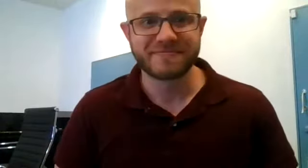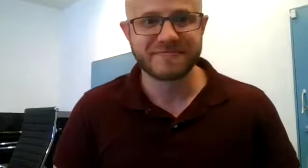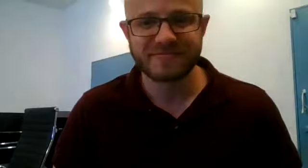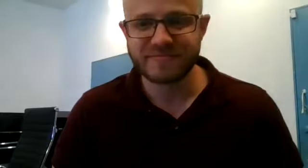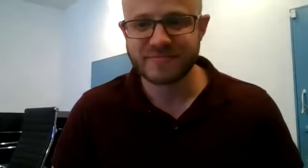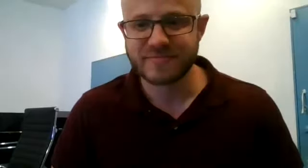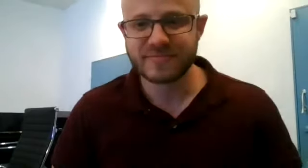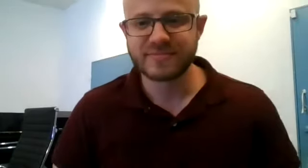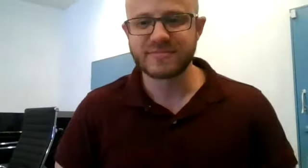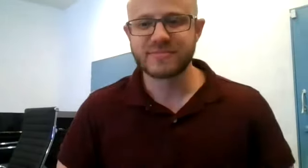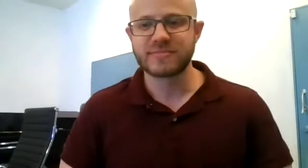You froze.